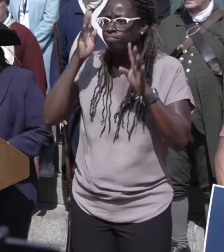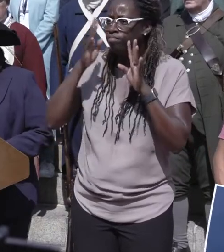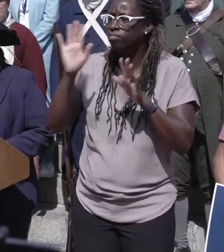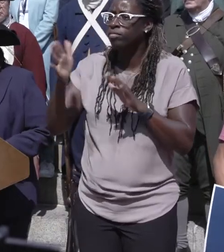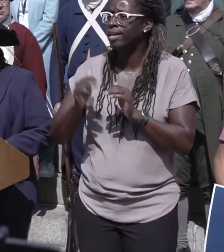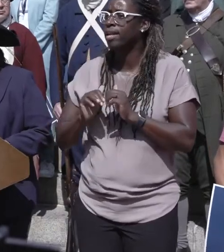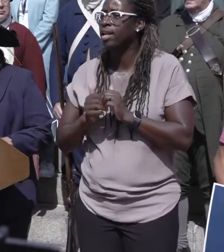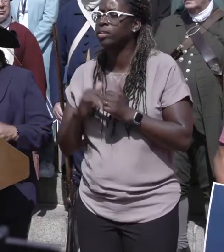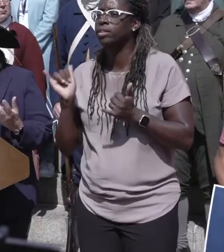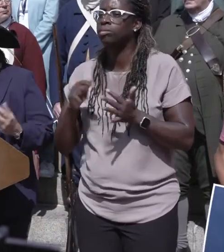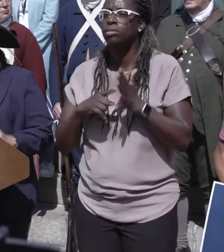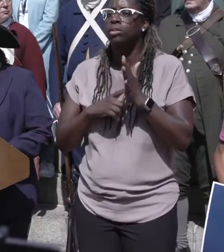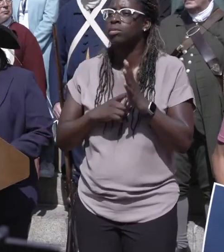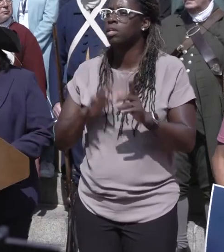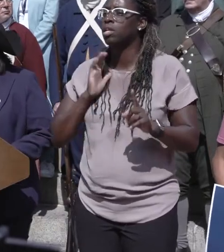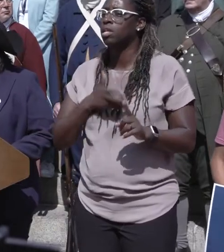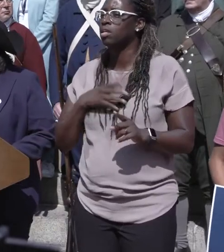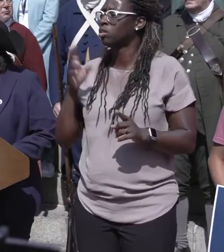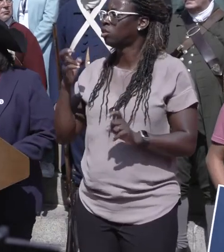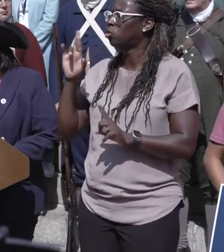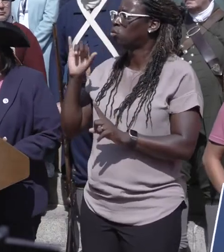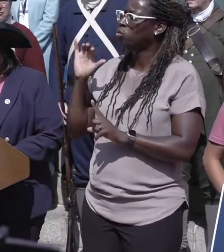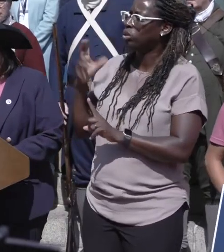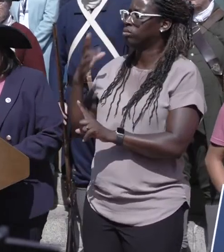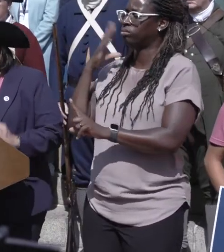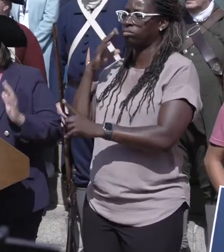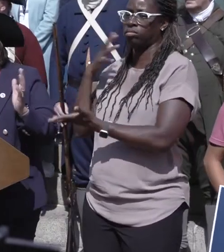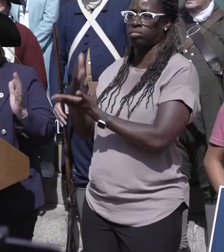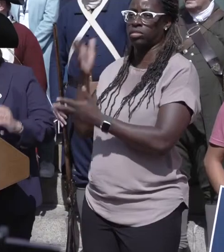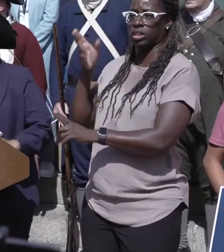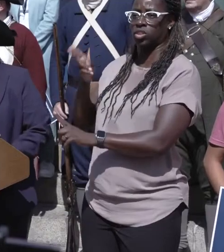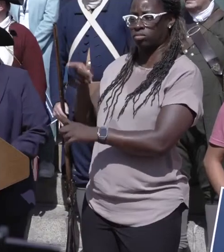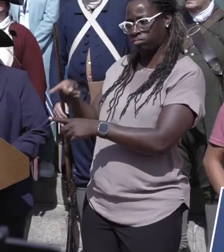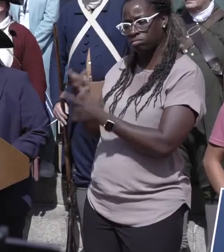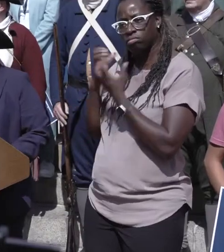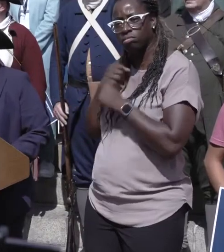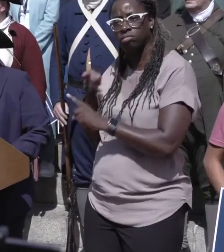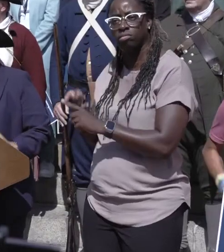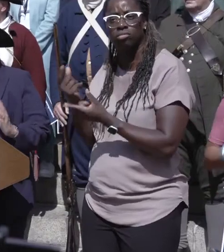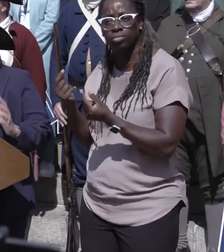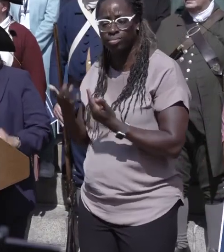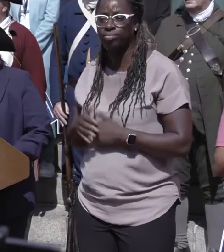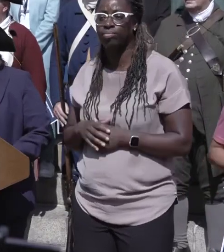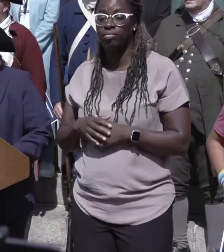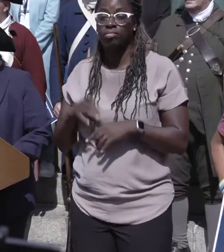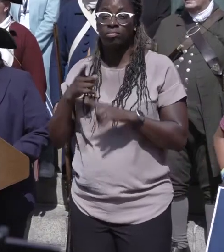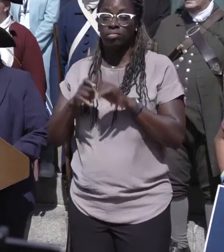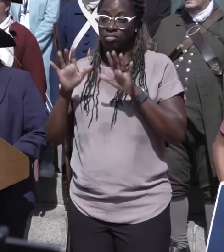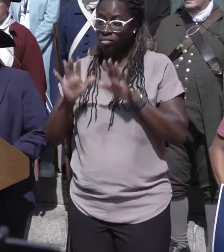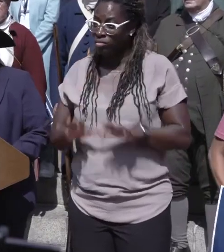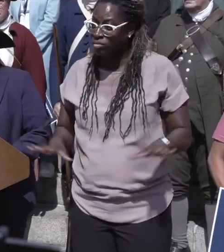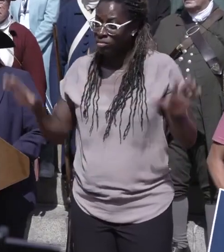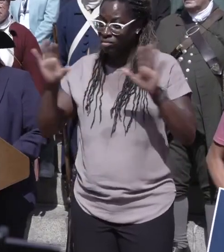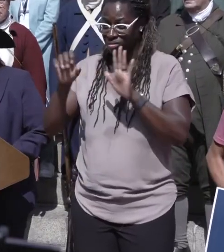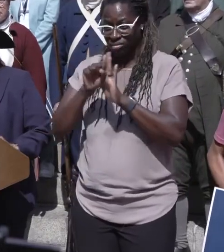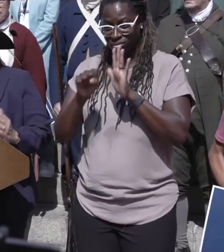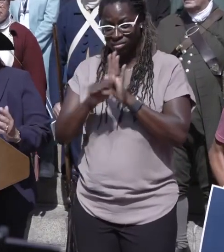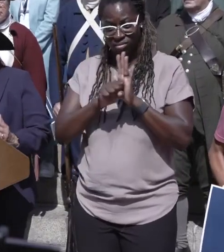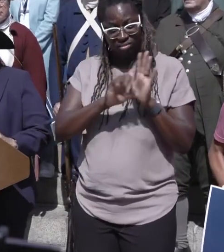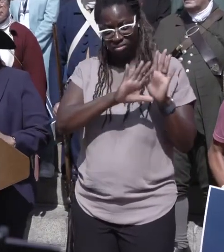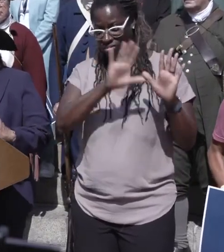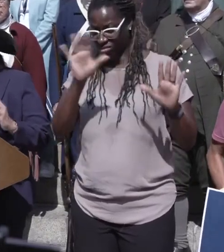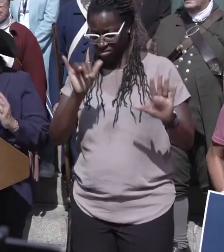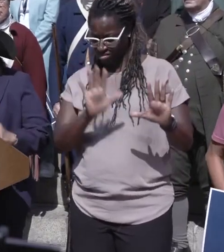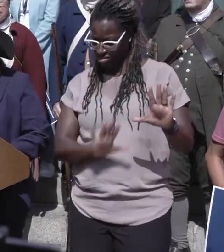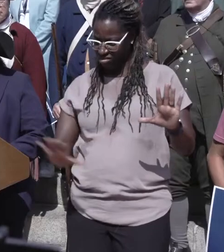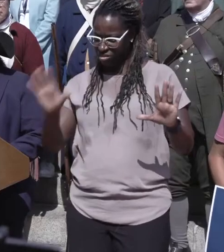250-year history. They cover the length and breadth of Massachusetts, from Pittsfield to Fall River and Newburyport to Nantucket. They include